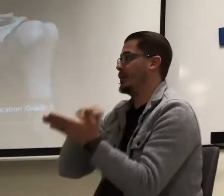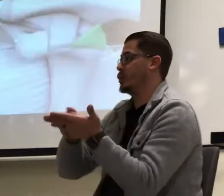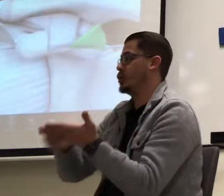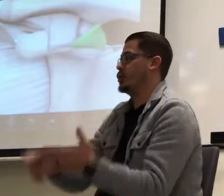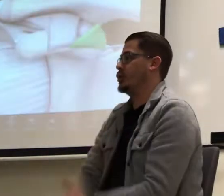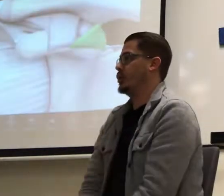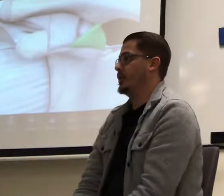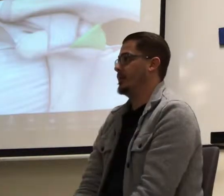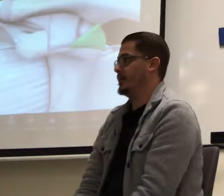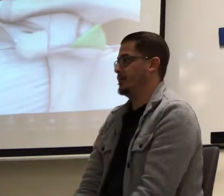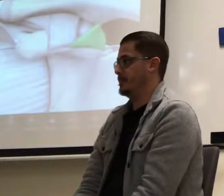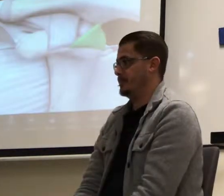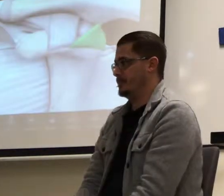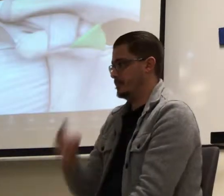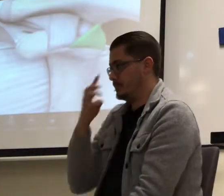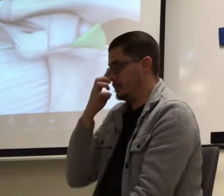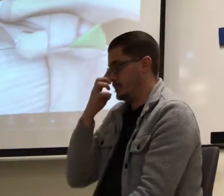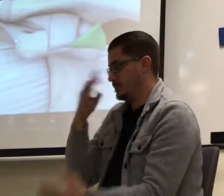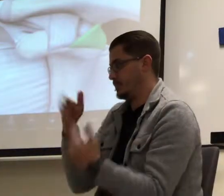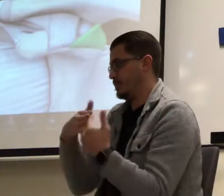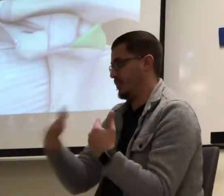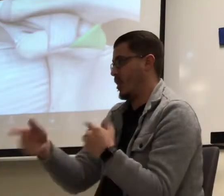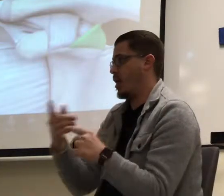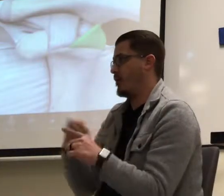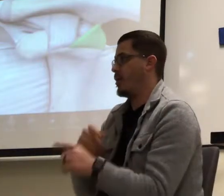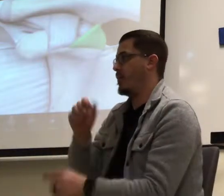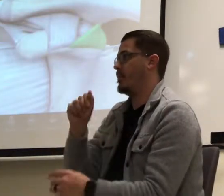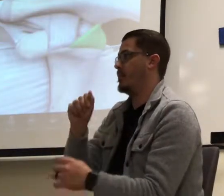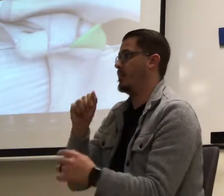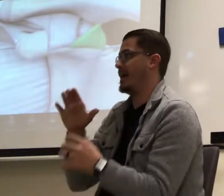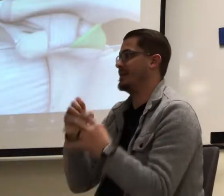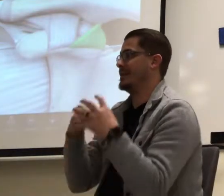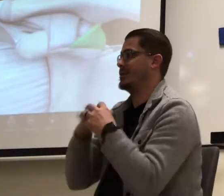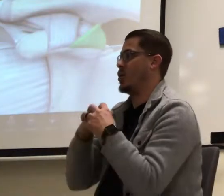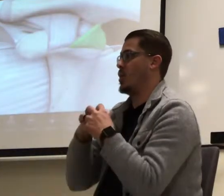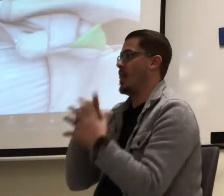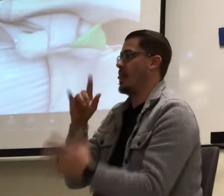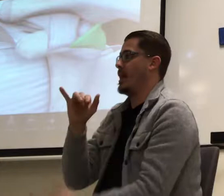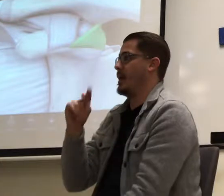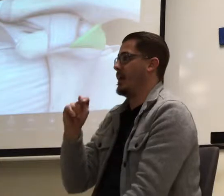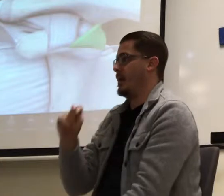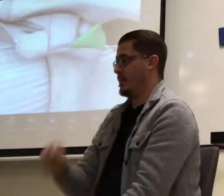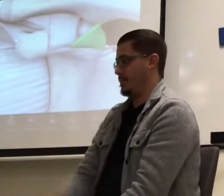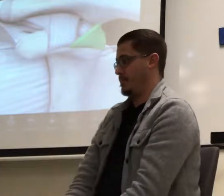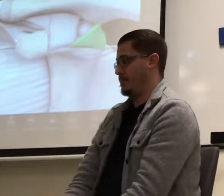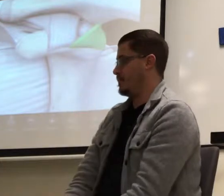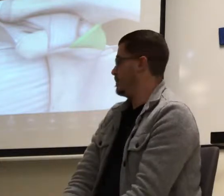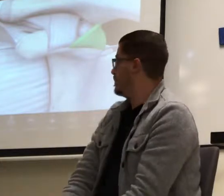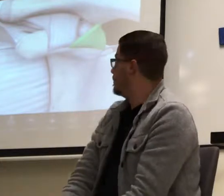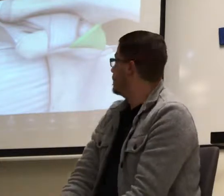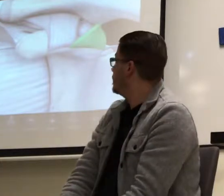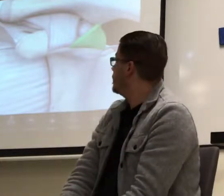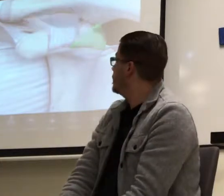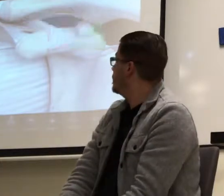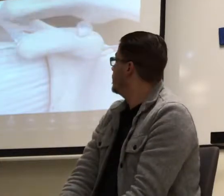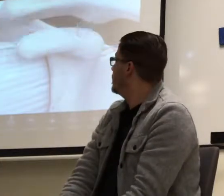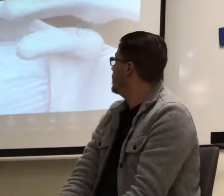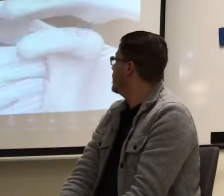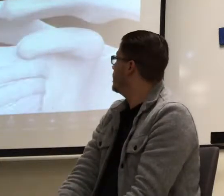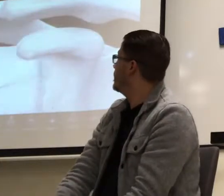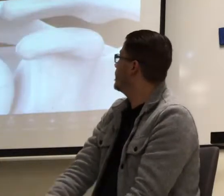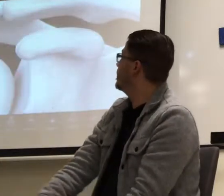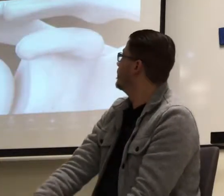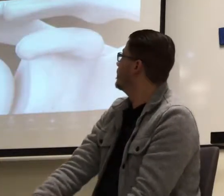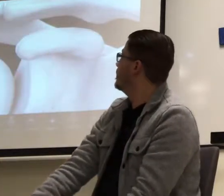more about that later. I want to move on from the AC joint ligaments. I want to re-isolate the